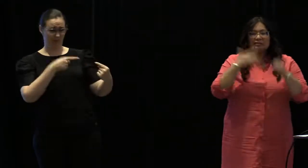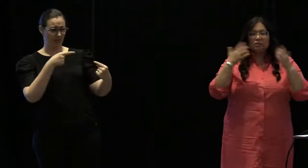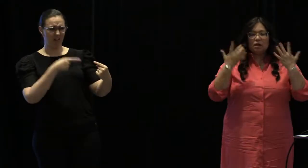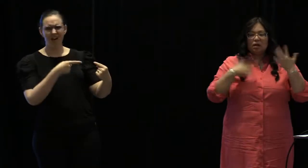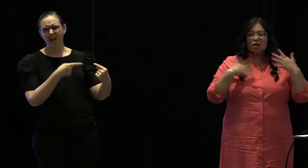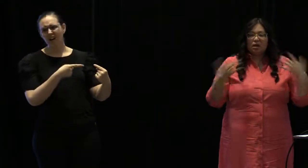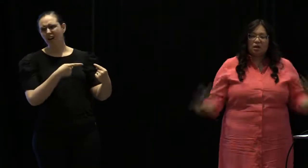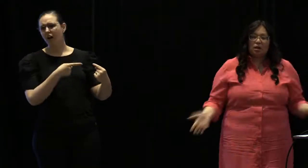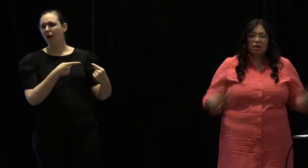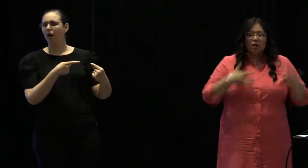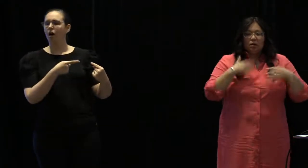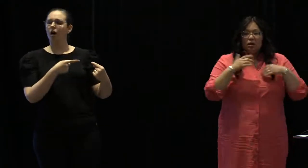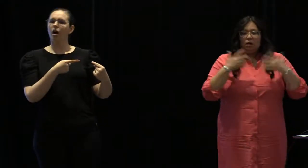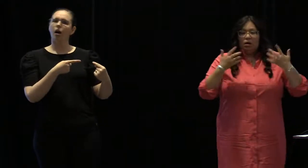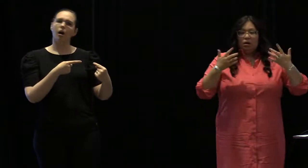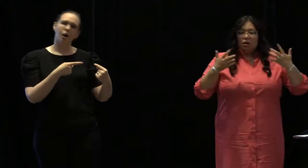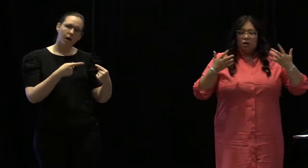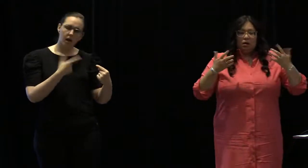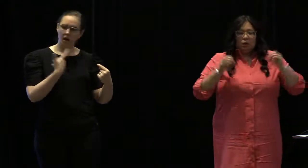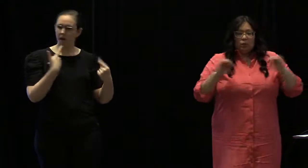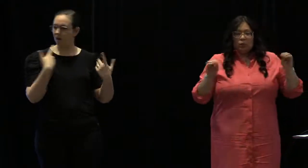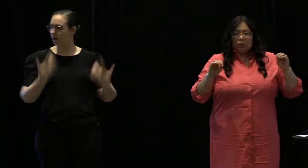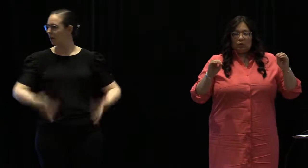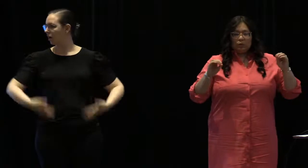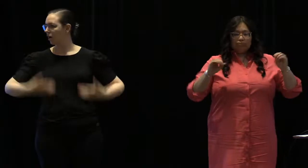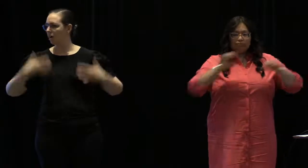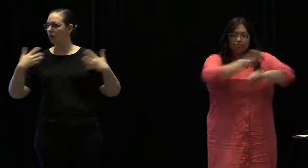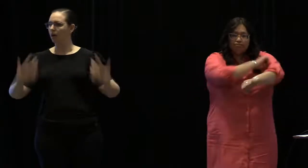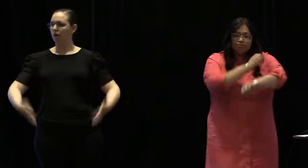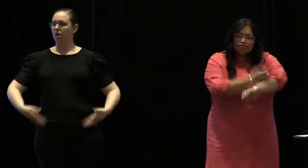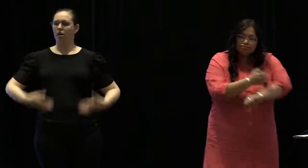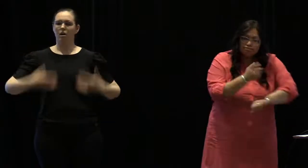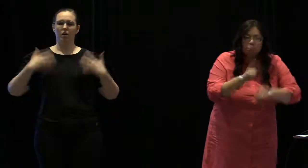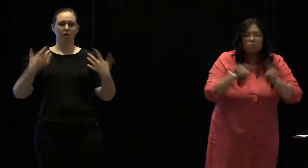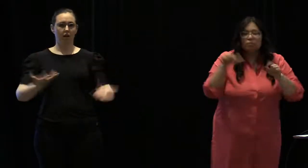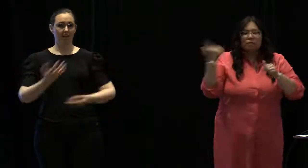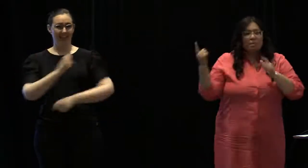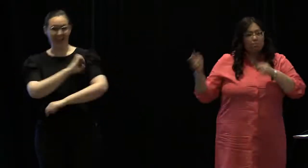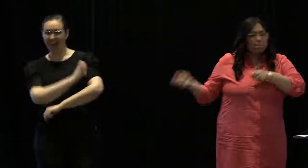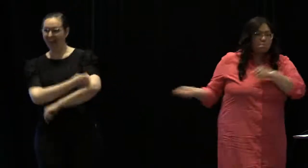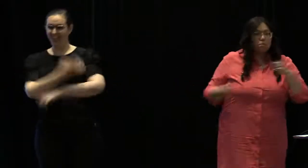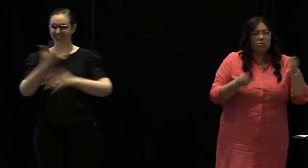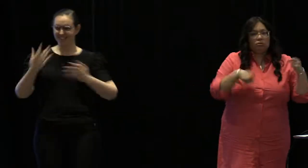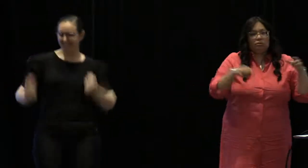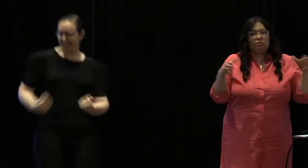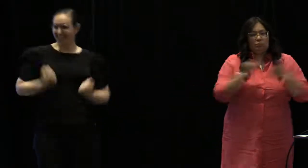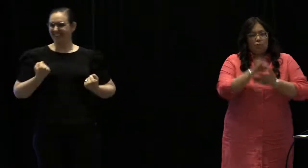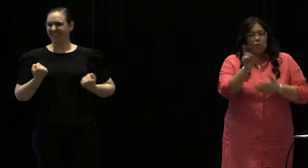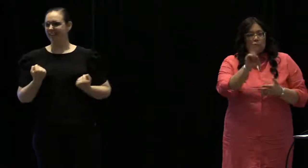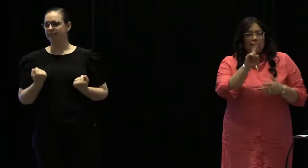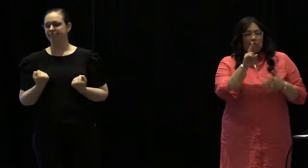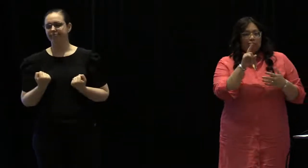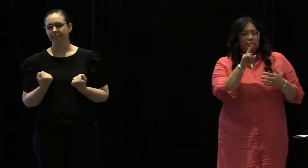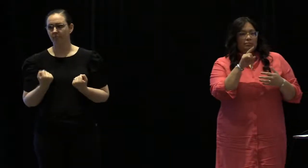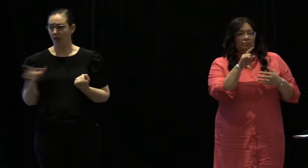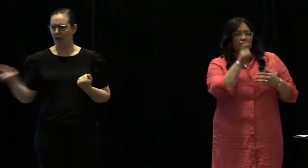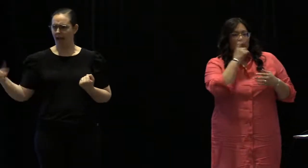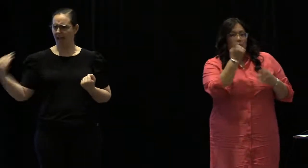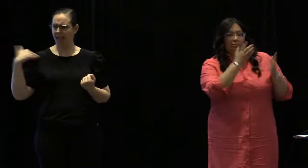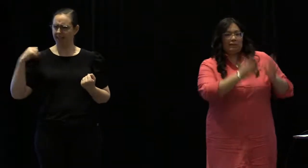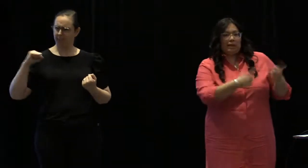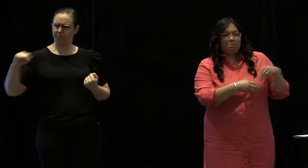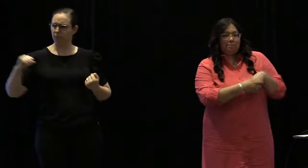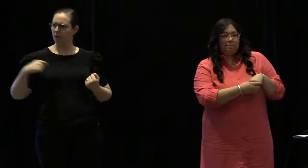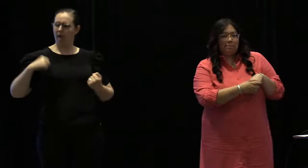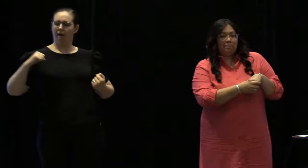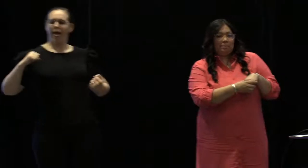I think when we're faced with struggle, it's really important to remember not to give up. A struggle isn't there to stop you. It